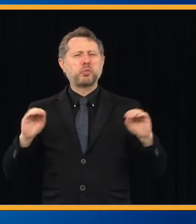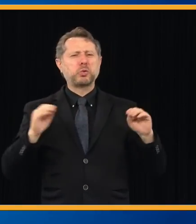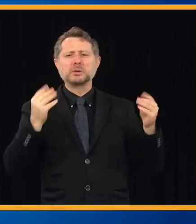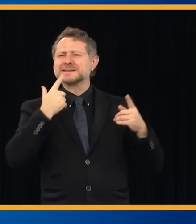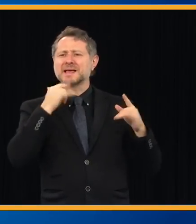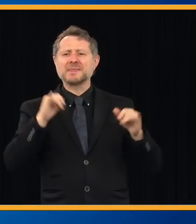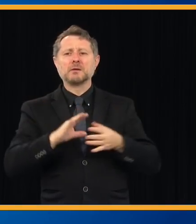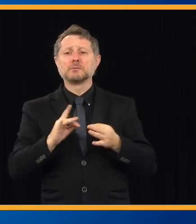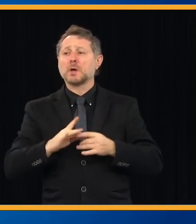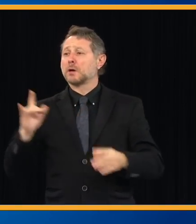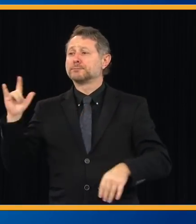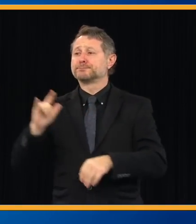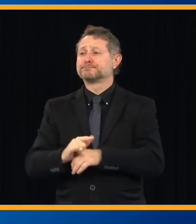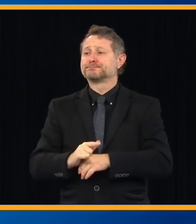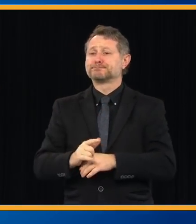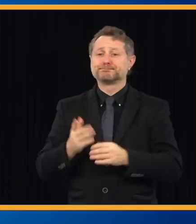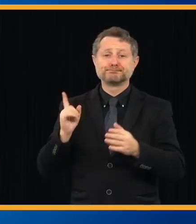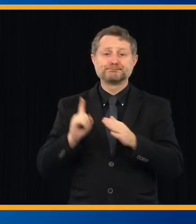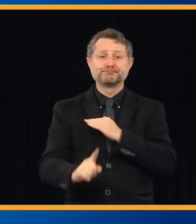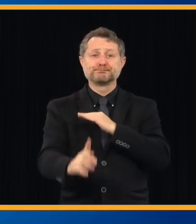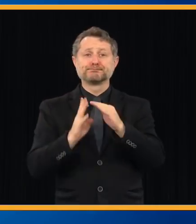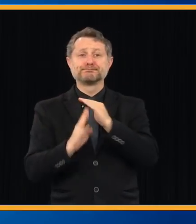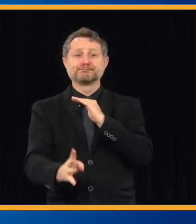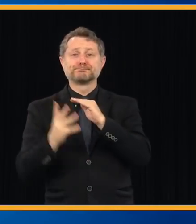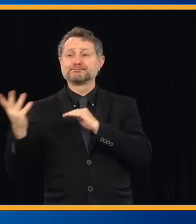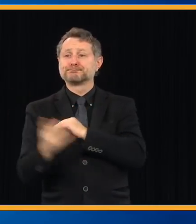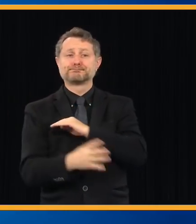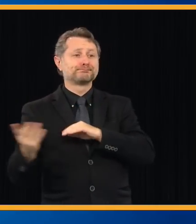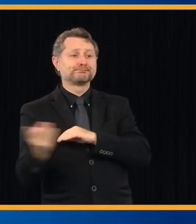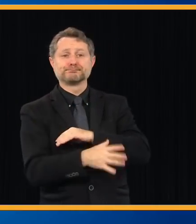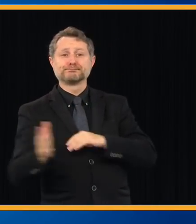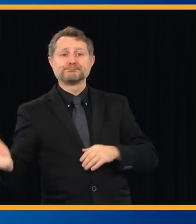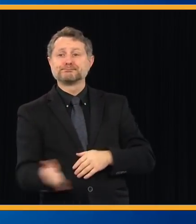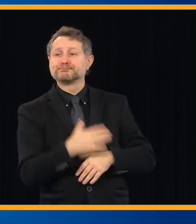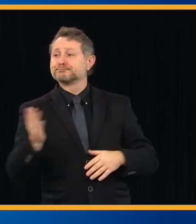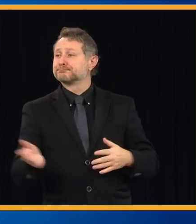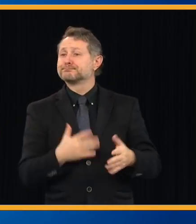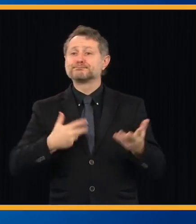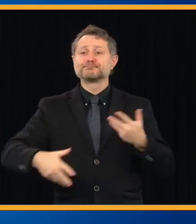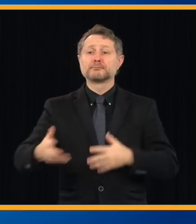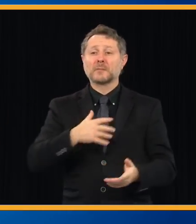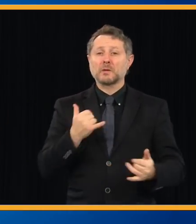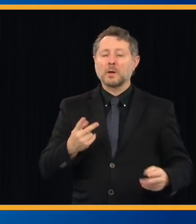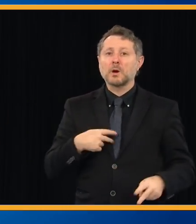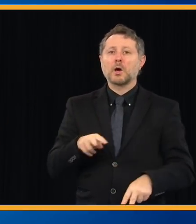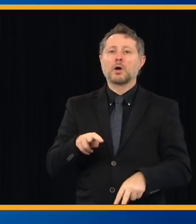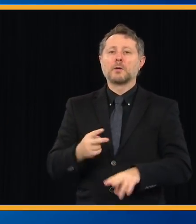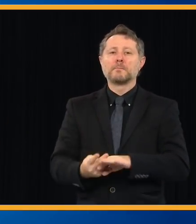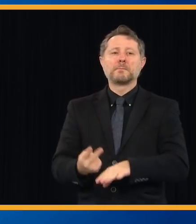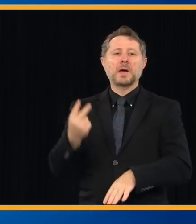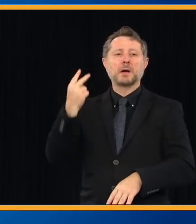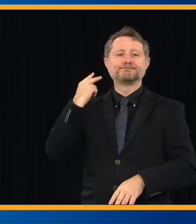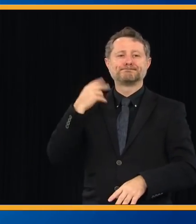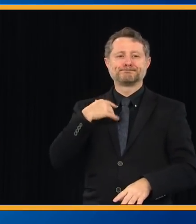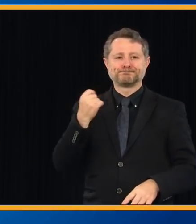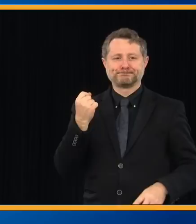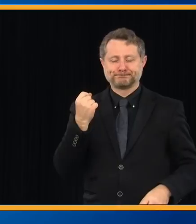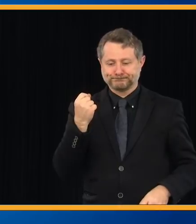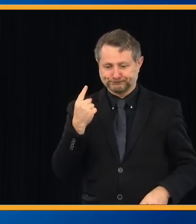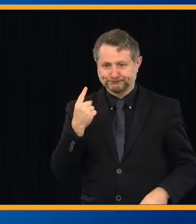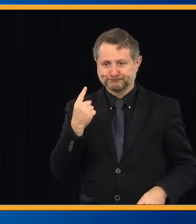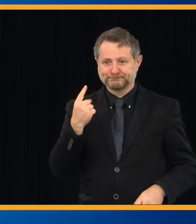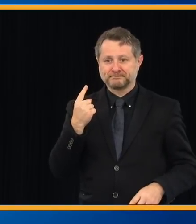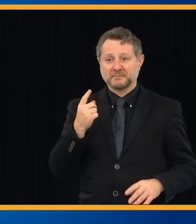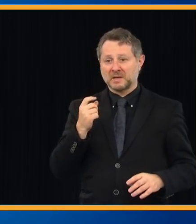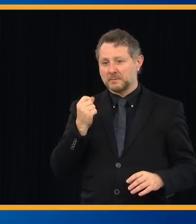airport. Well, I understand what happened in retrospect, but we have to make sure it doesn't happen again. From